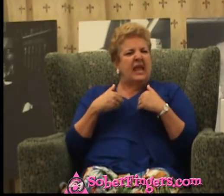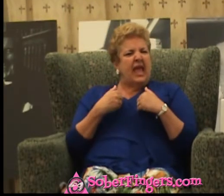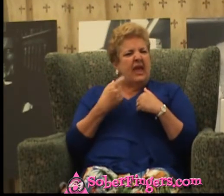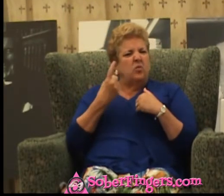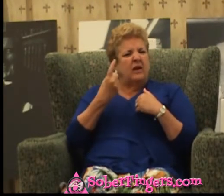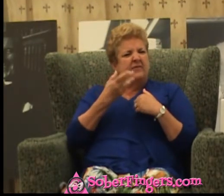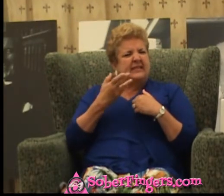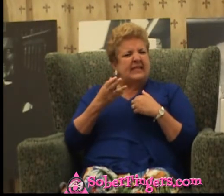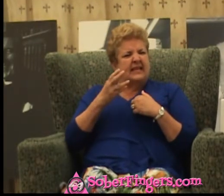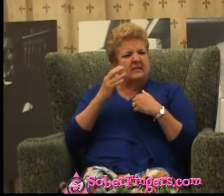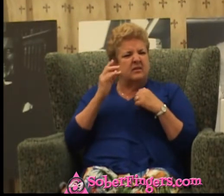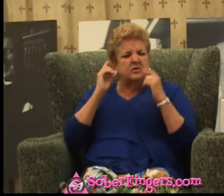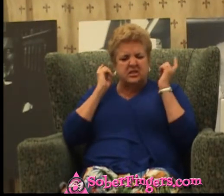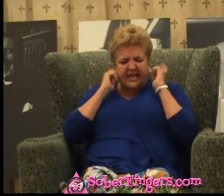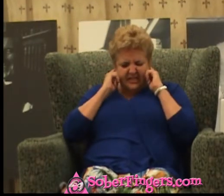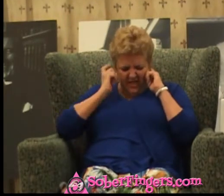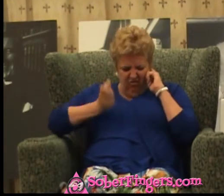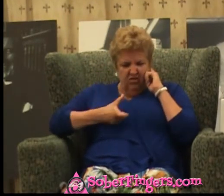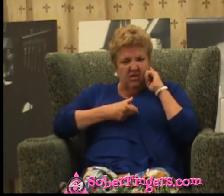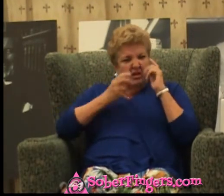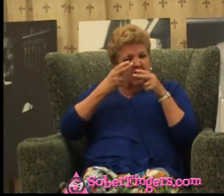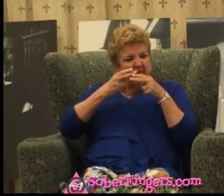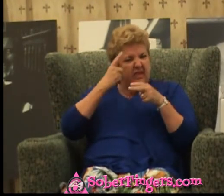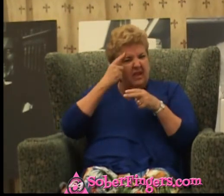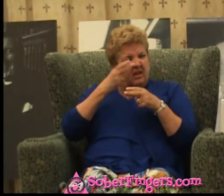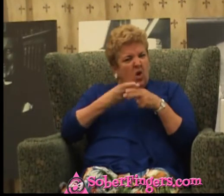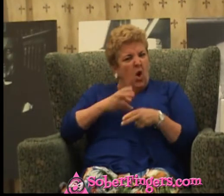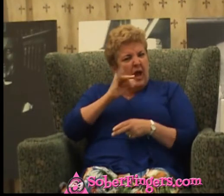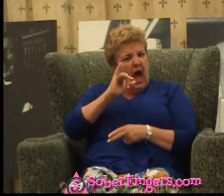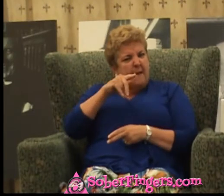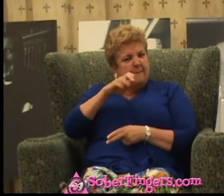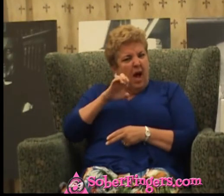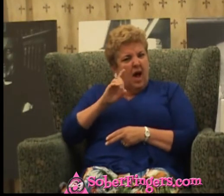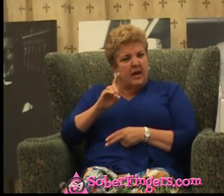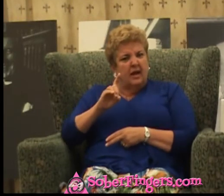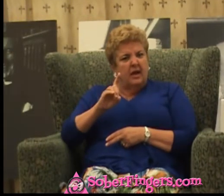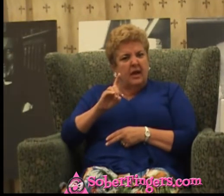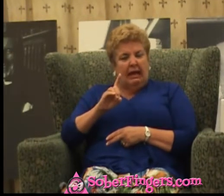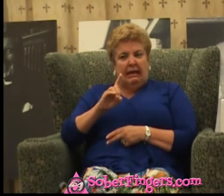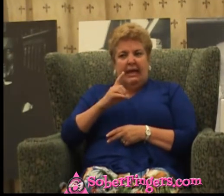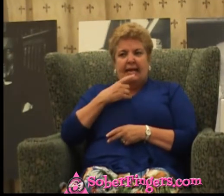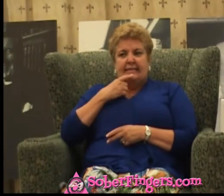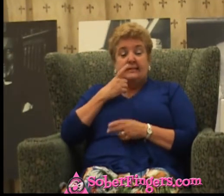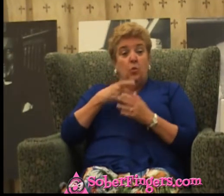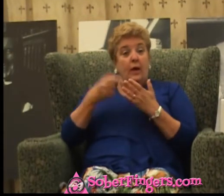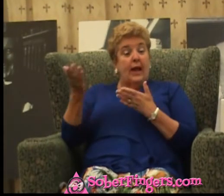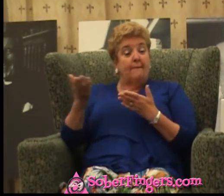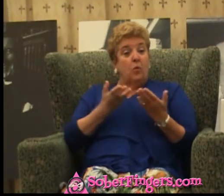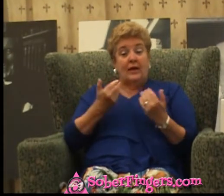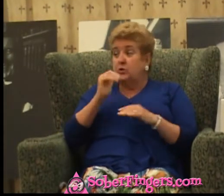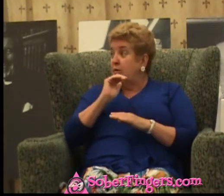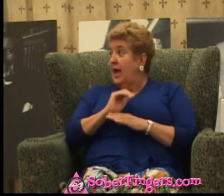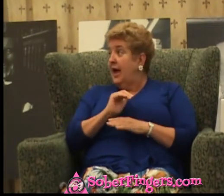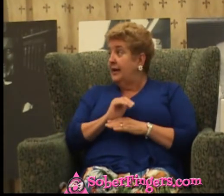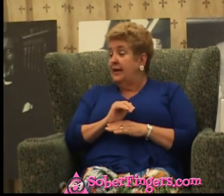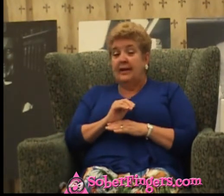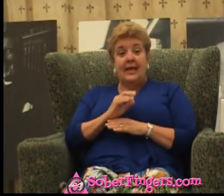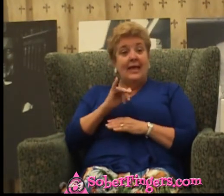these little portable things? And he said, what I brought tonight is Bill Wilson